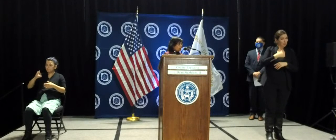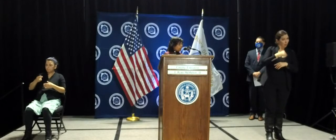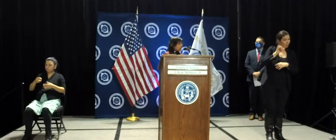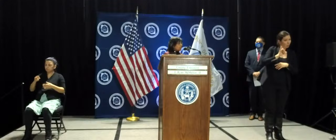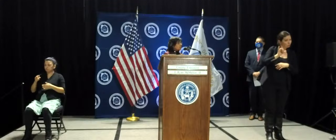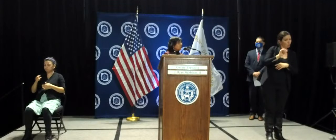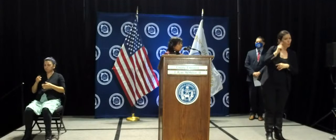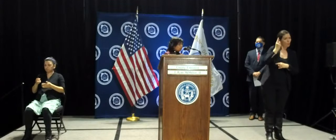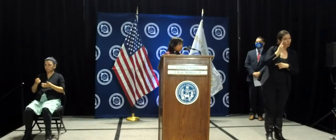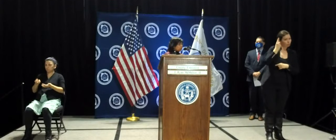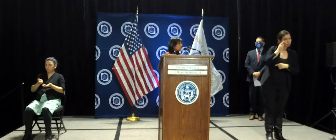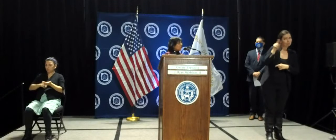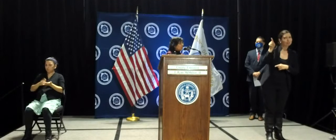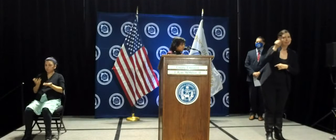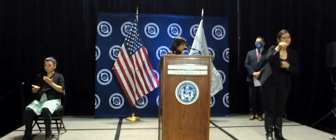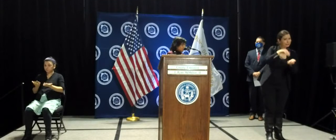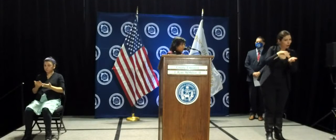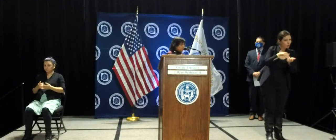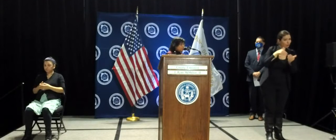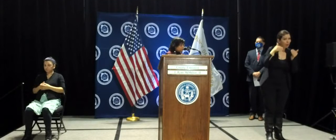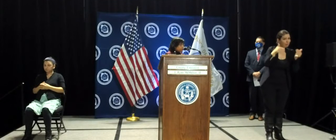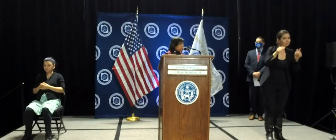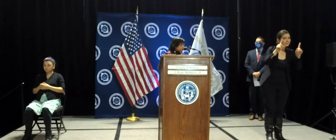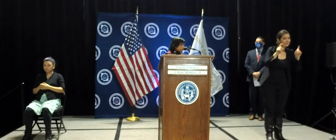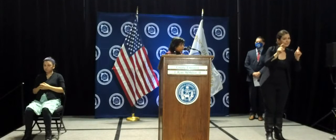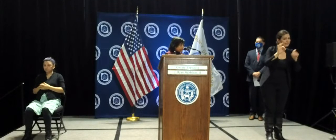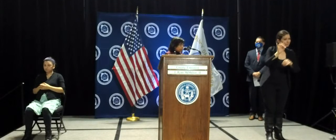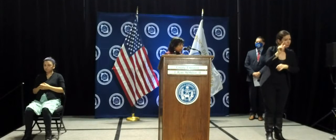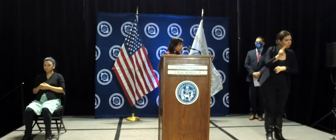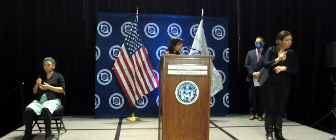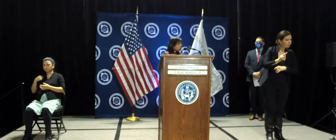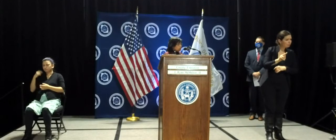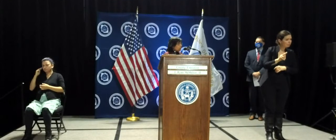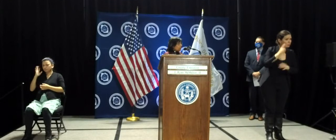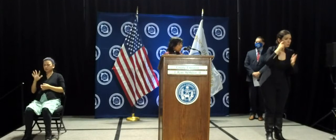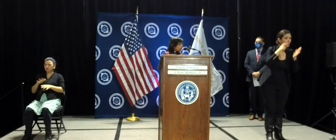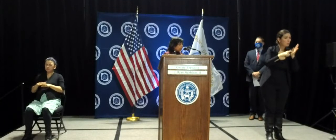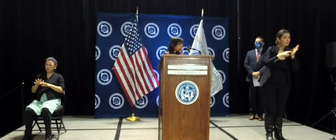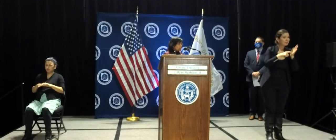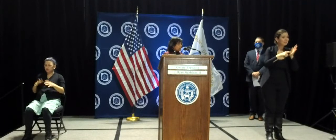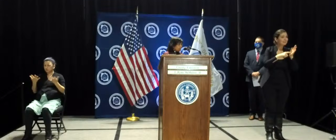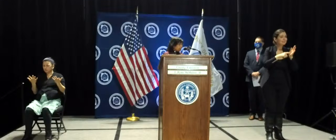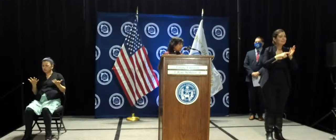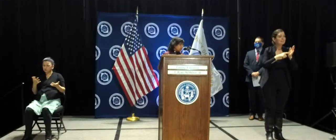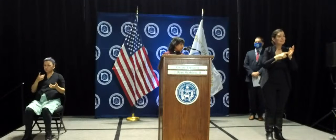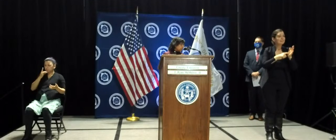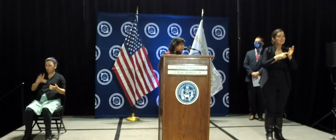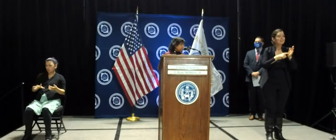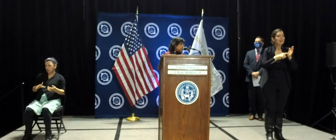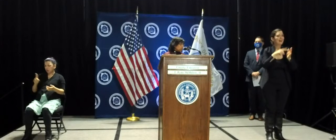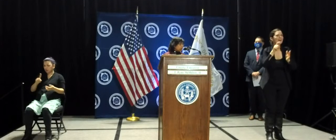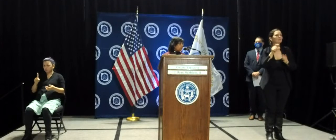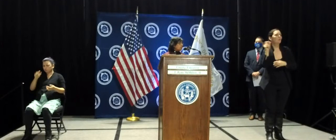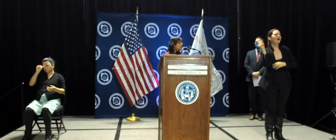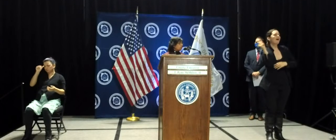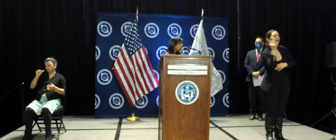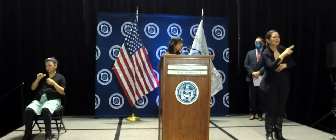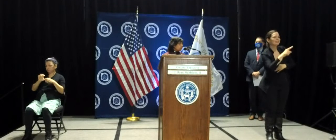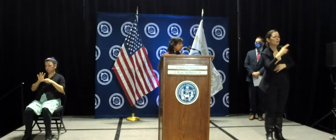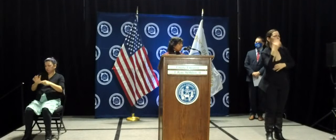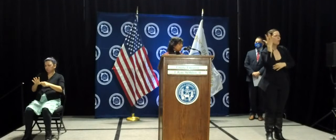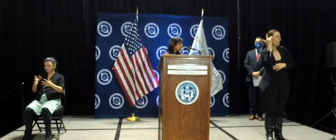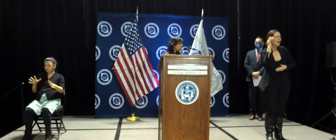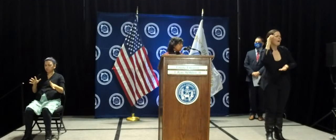are so I'm answering your question with the answer, and with the question further to my colleagues. I think this is something we'll have a little bit